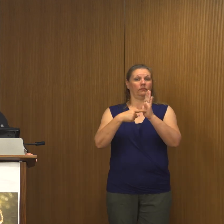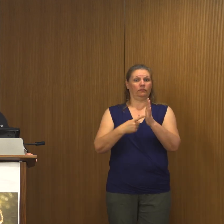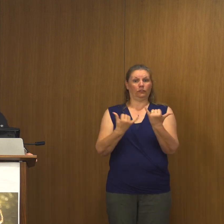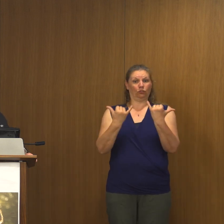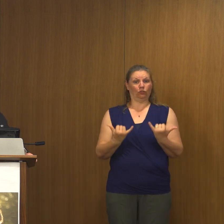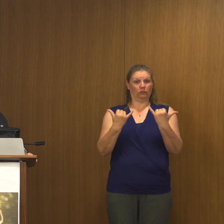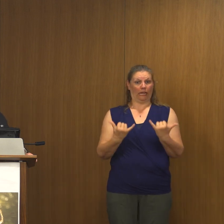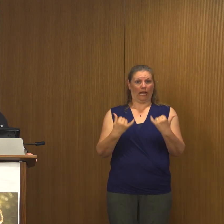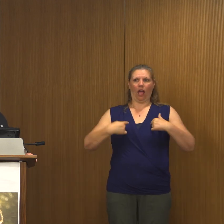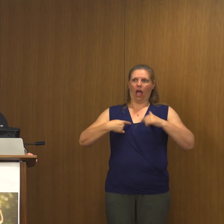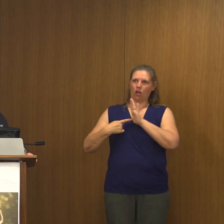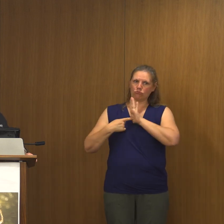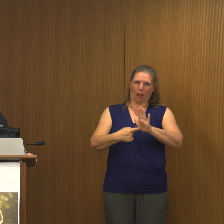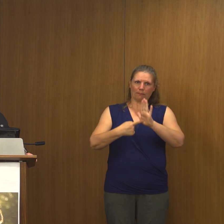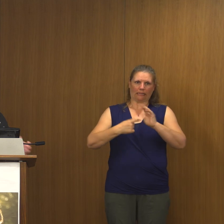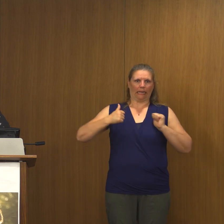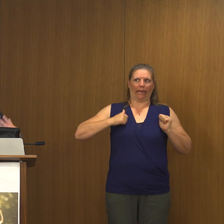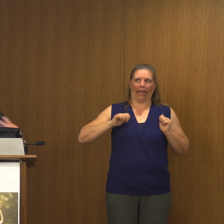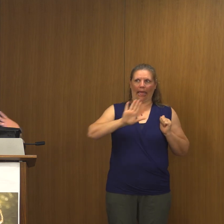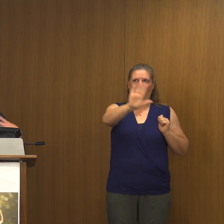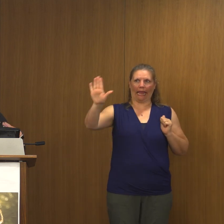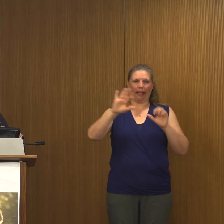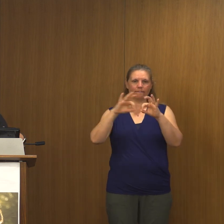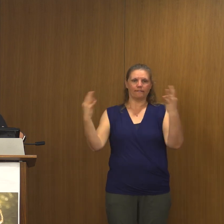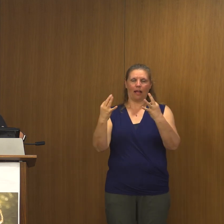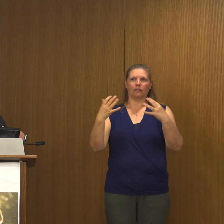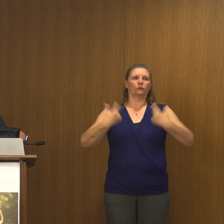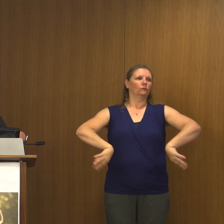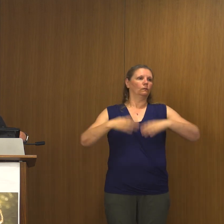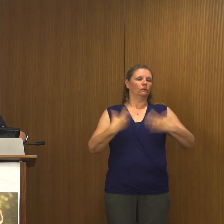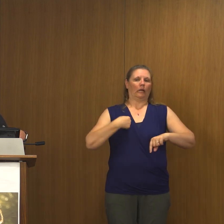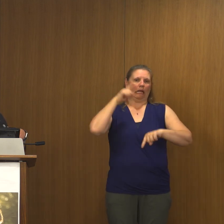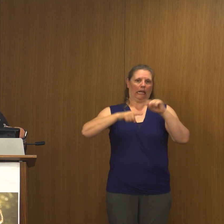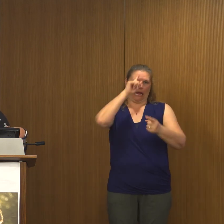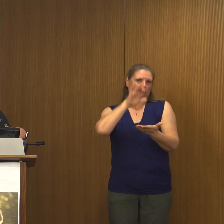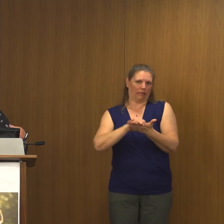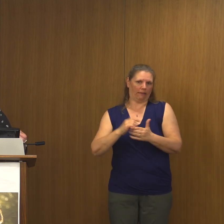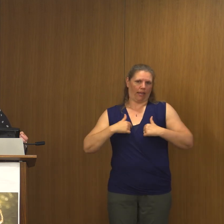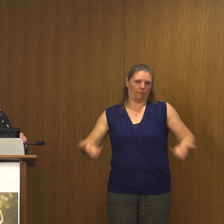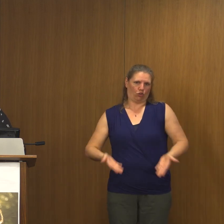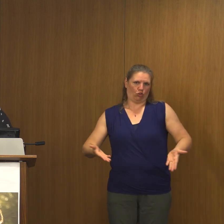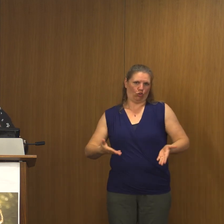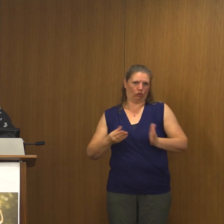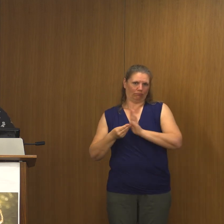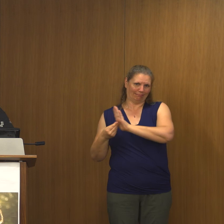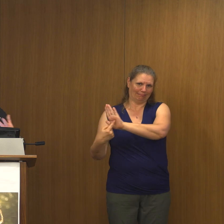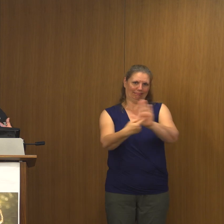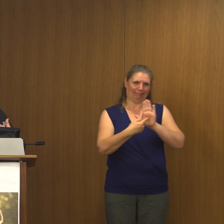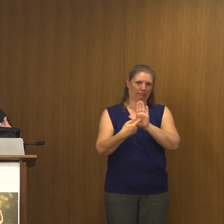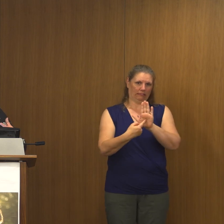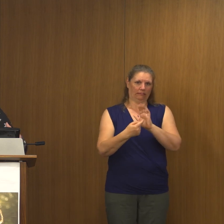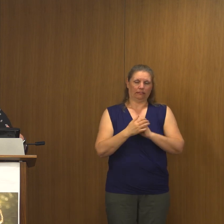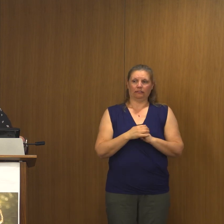on behalf of Canadian families is larger thinking than I ever really could have imagined. When I think of,